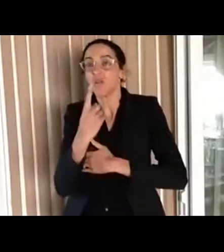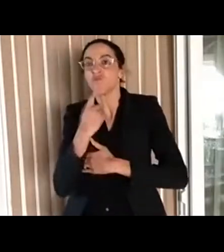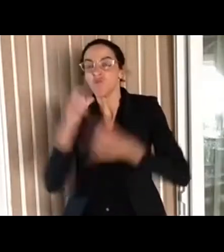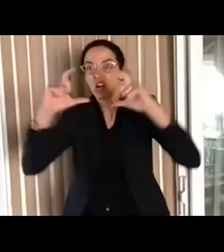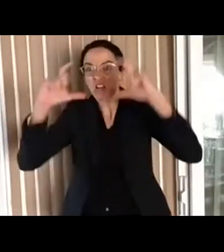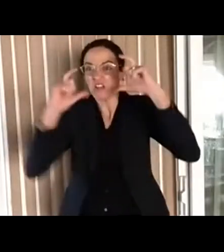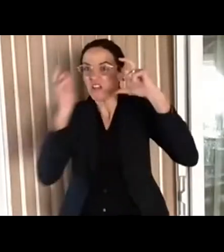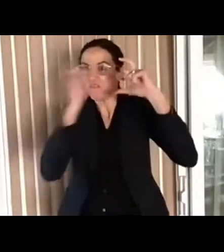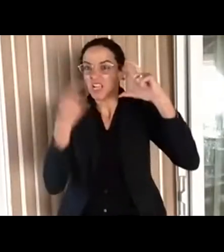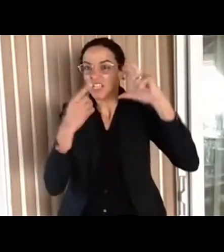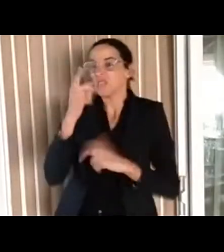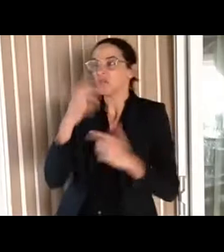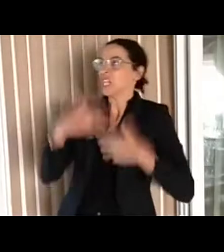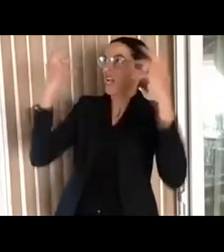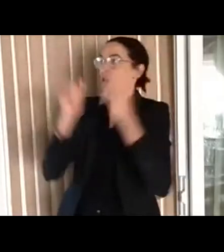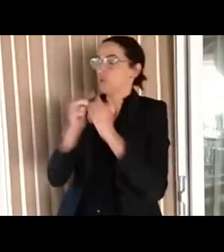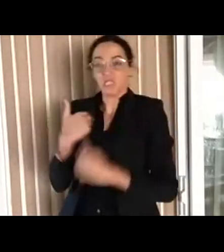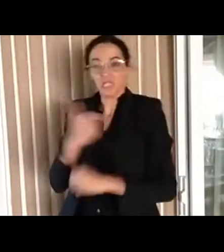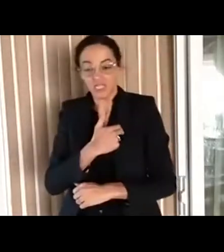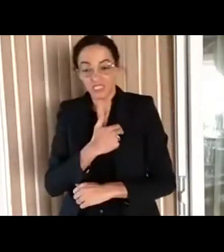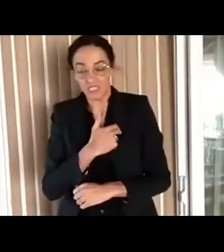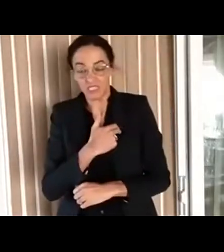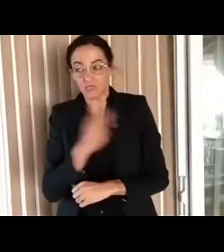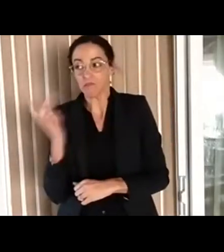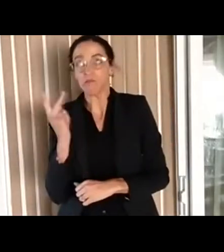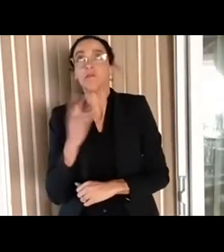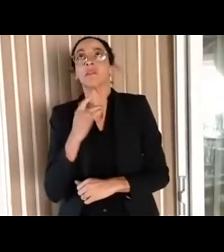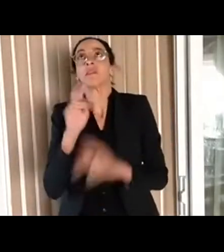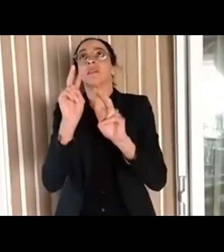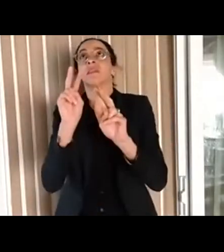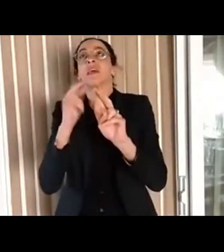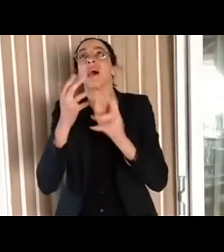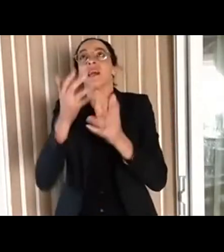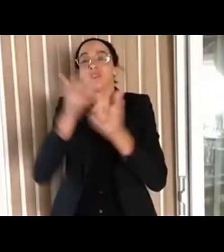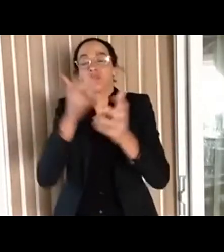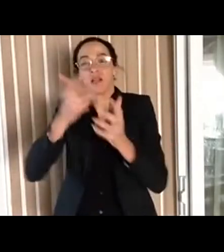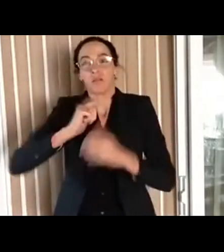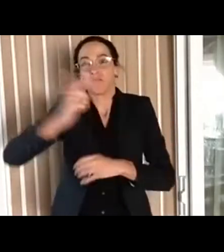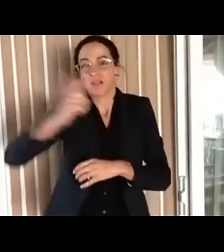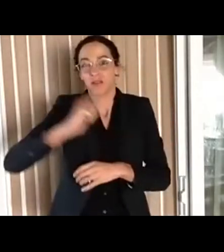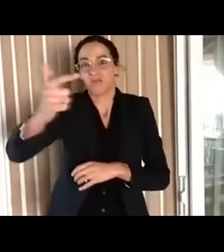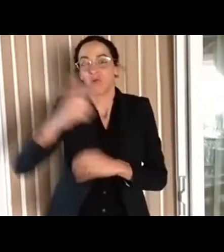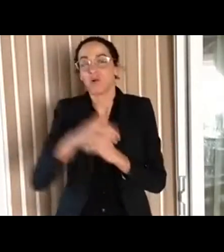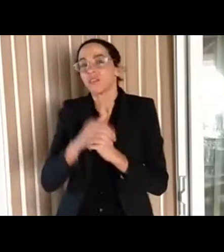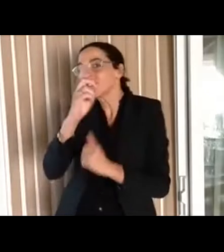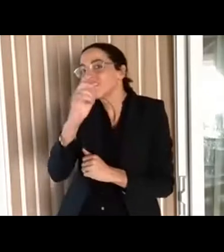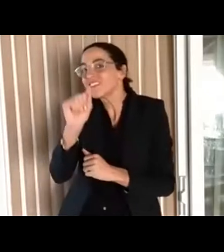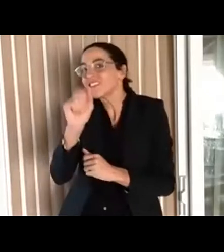with us, and there was an interaction back and forth, and Dan Jr. said,